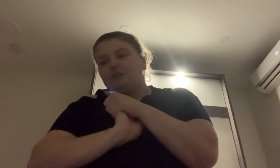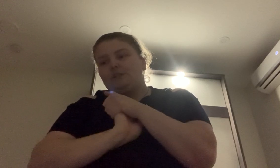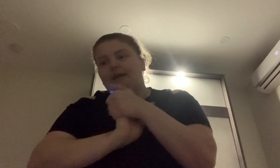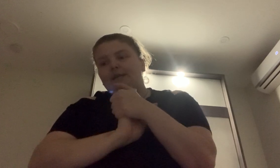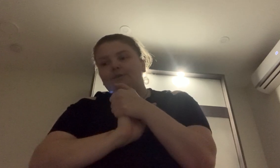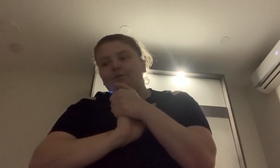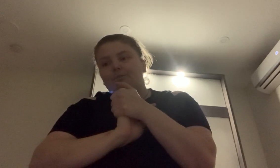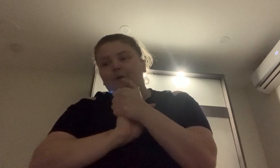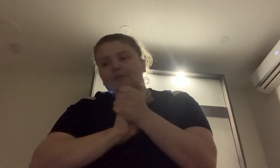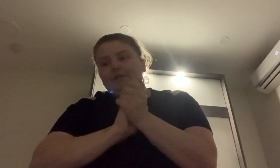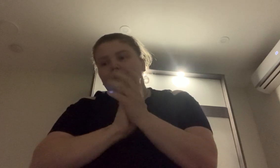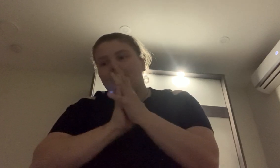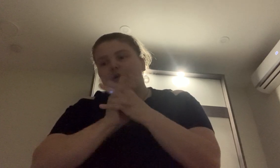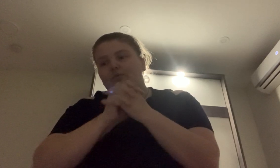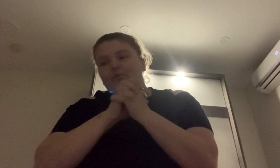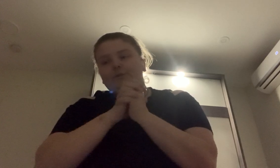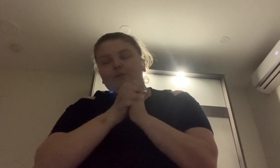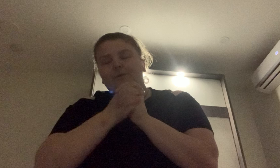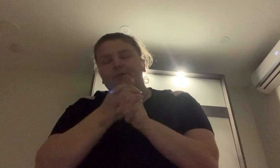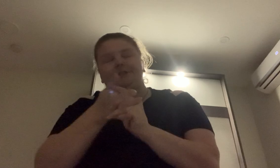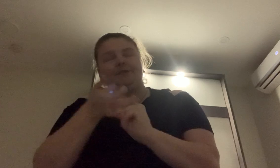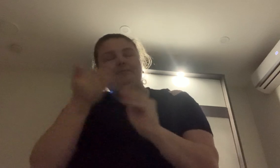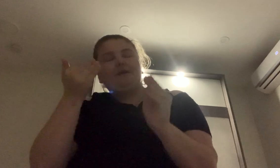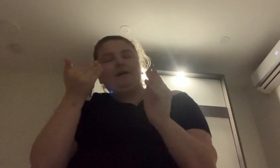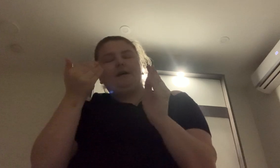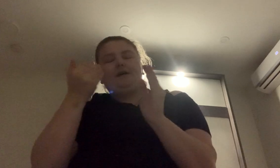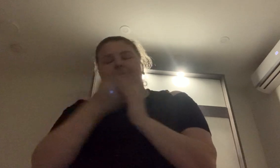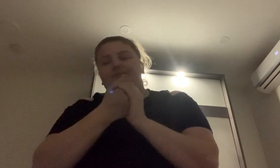Practical Candle Burning Rituals.